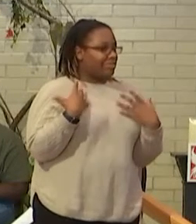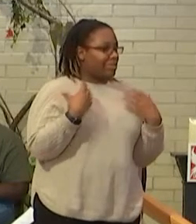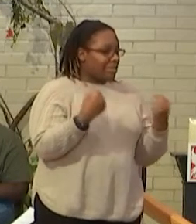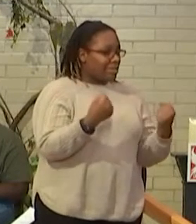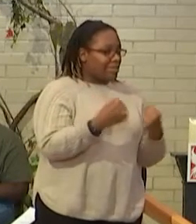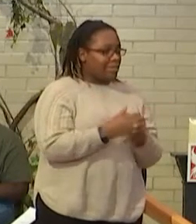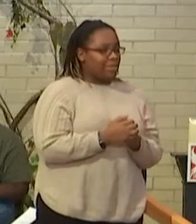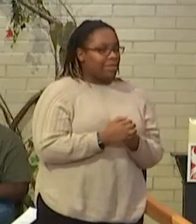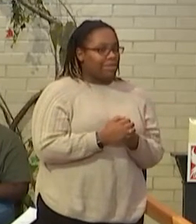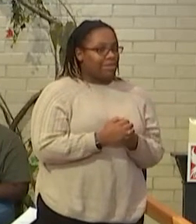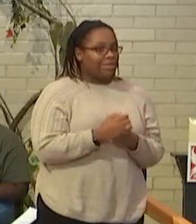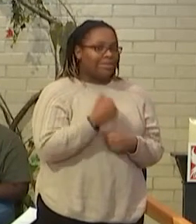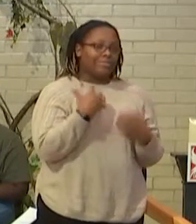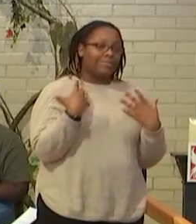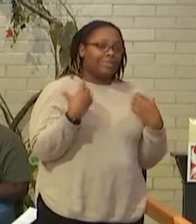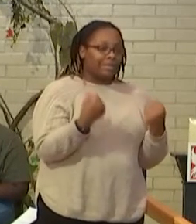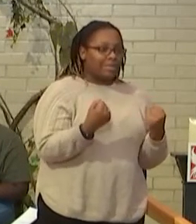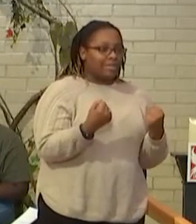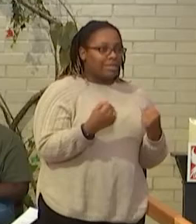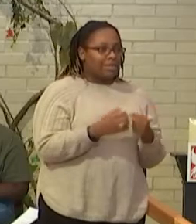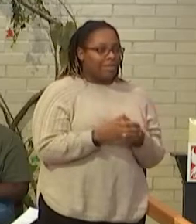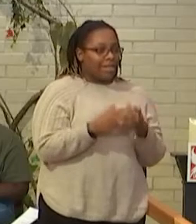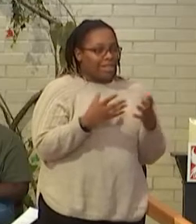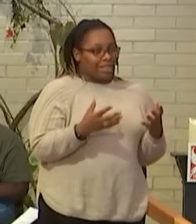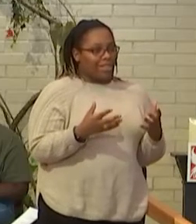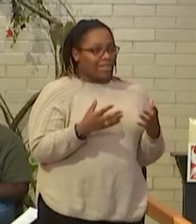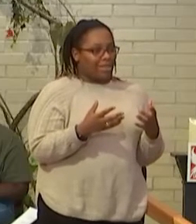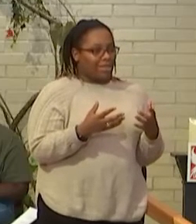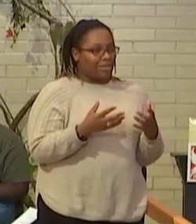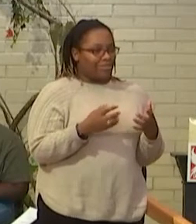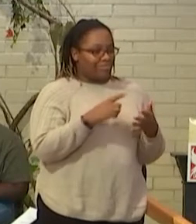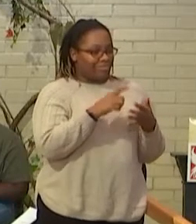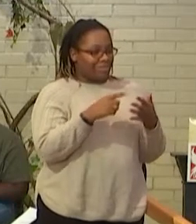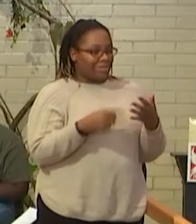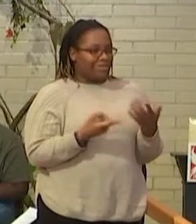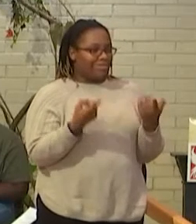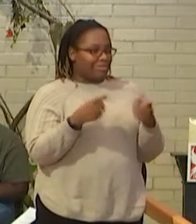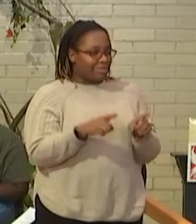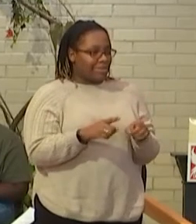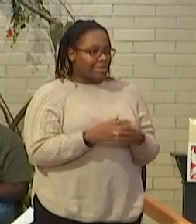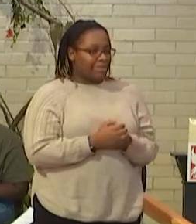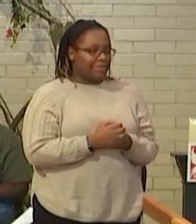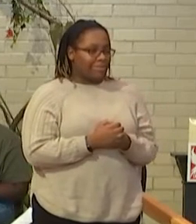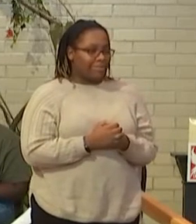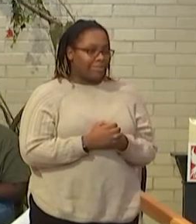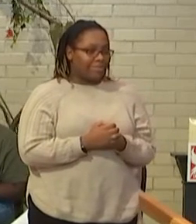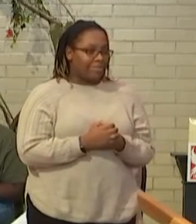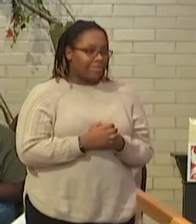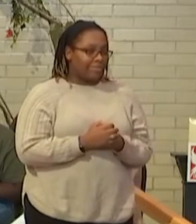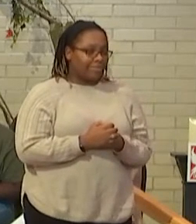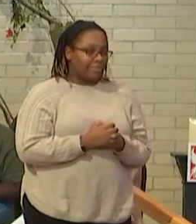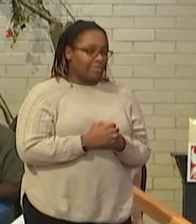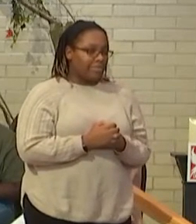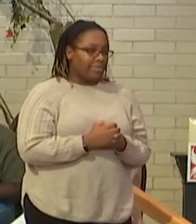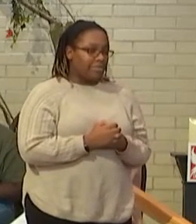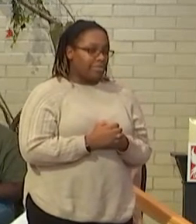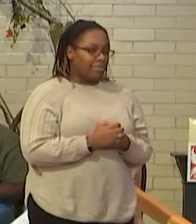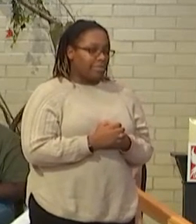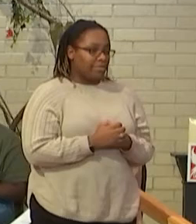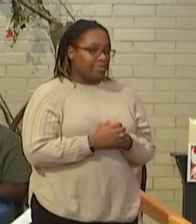am healthy, but I have a lot of these things going on in the background that are really hard to deal with on a daily basis.